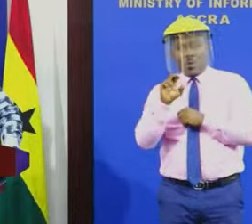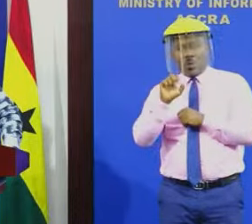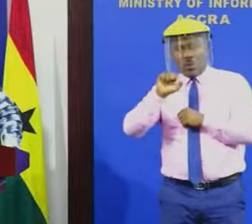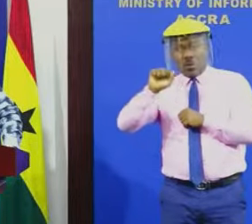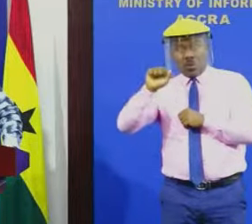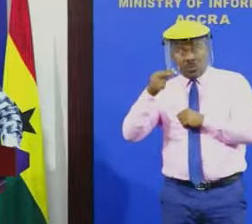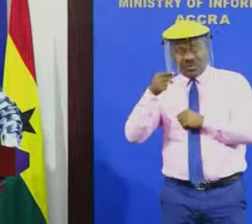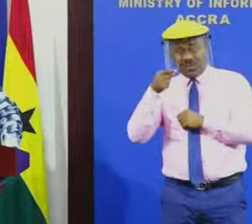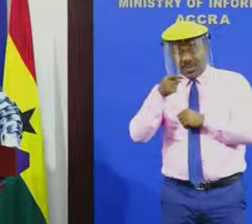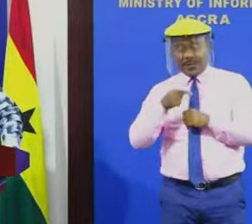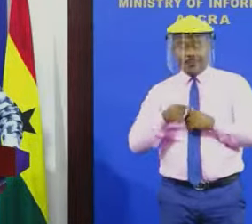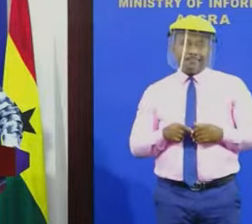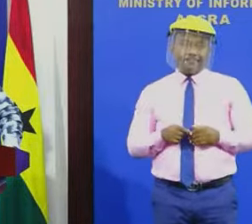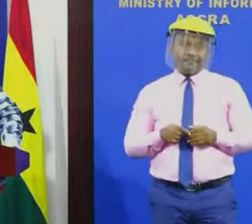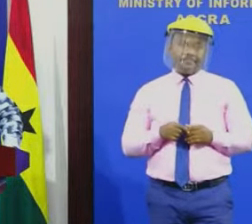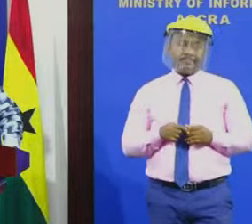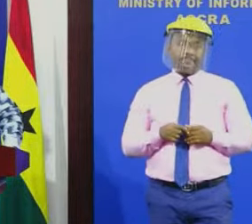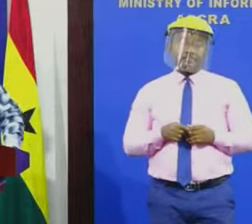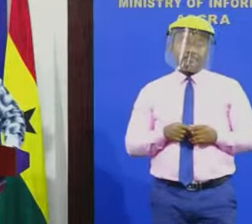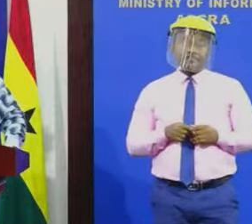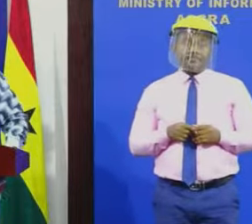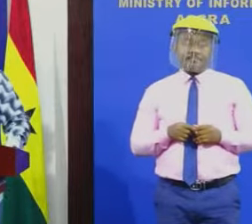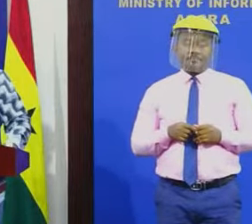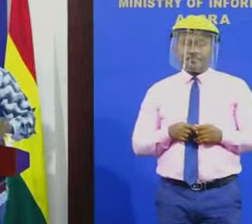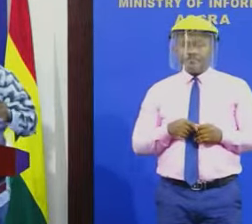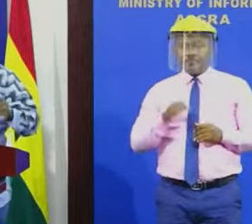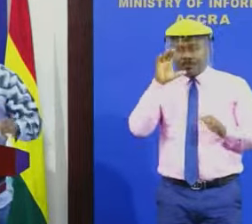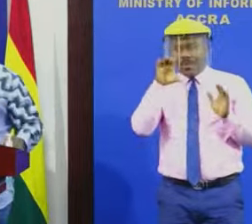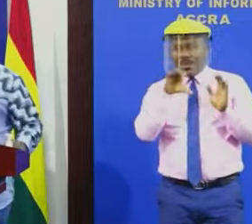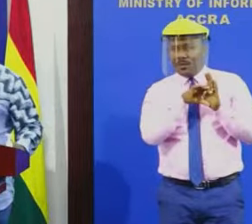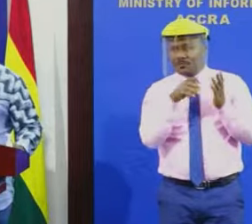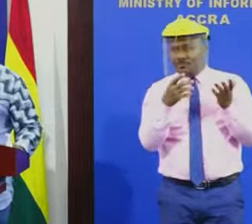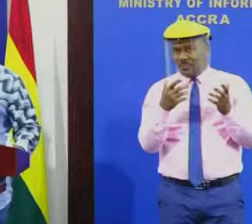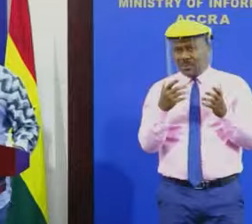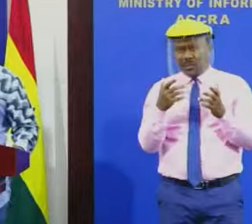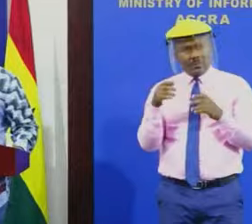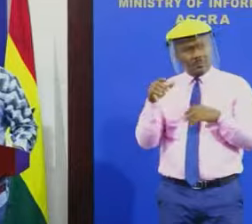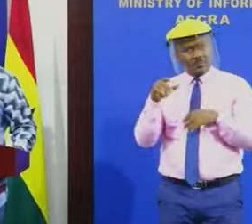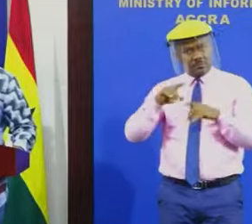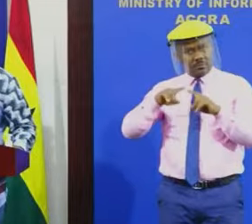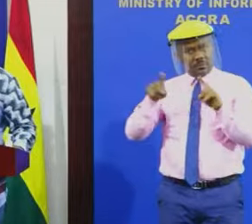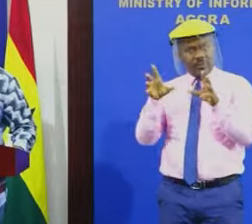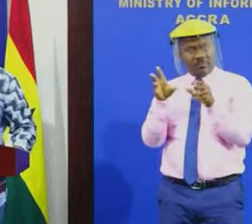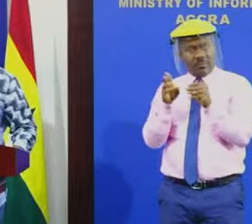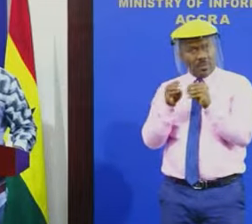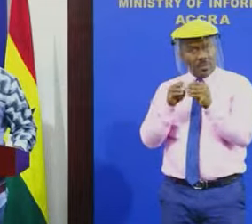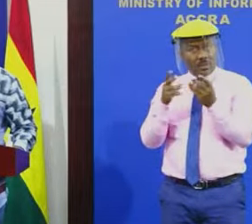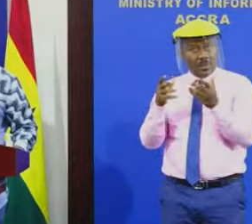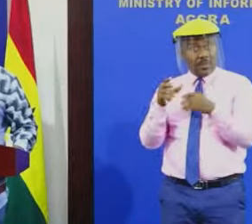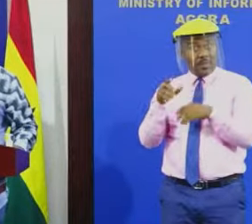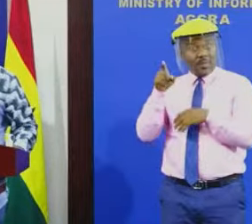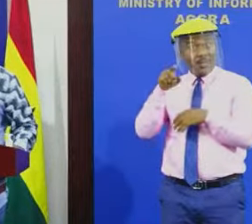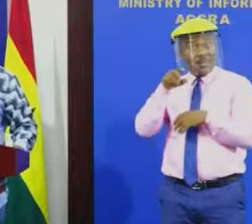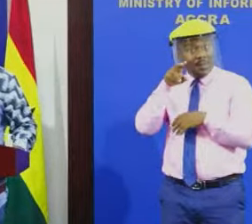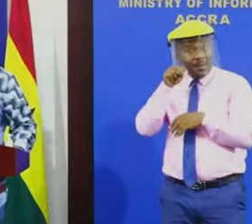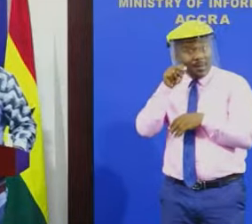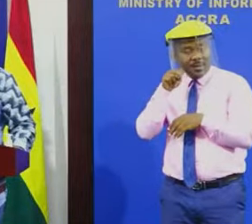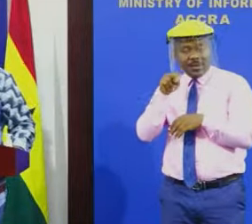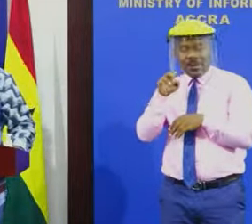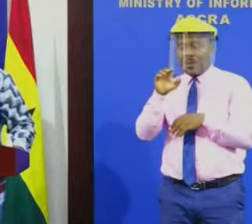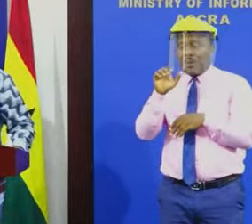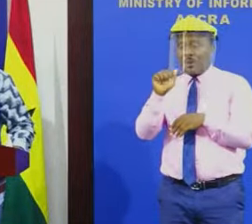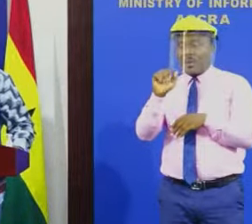Then the next slide also shows the meeting that was held in Abuja, at